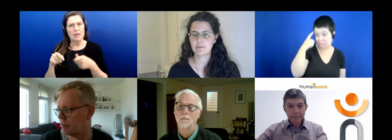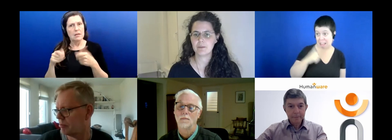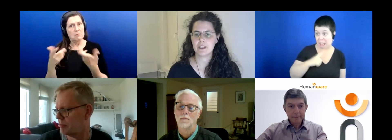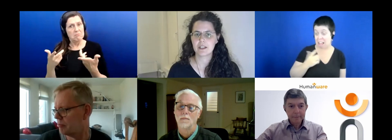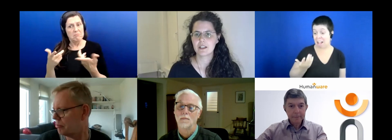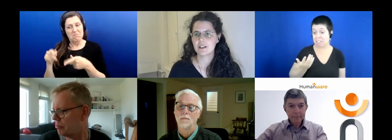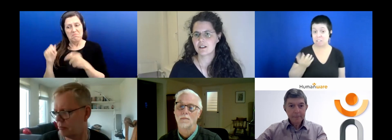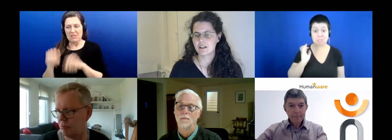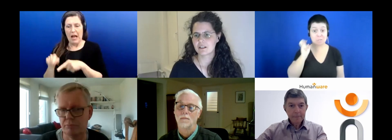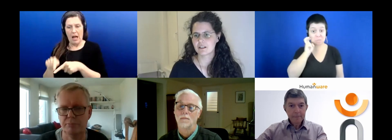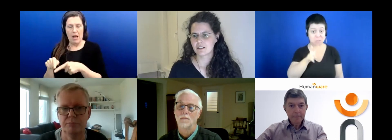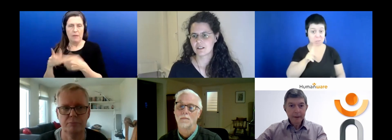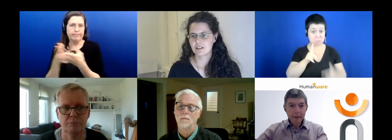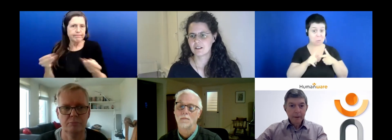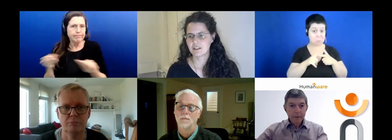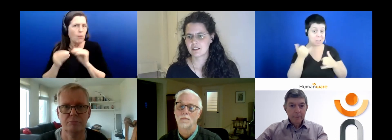problem maybe?